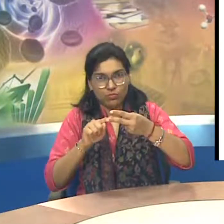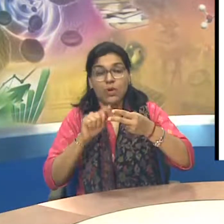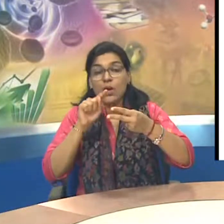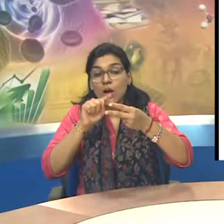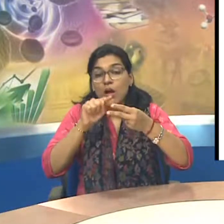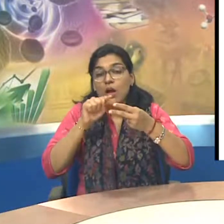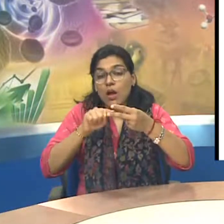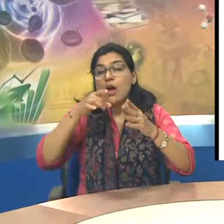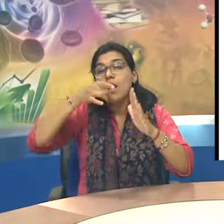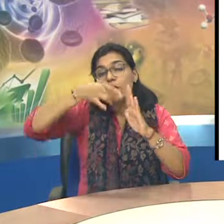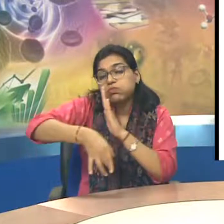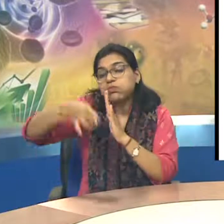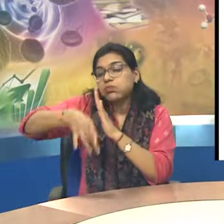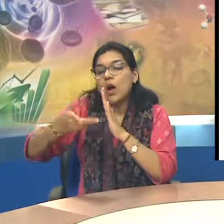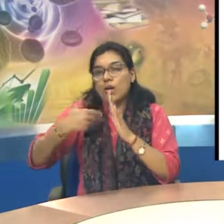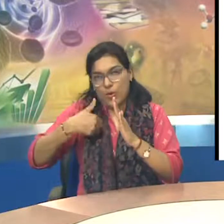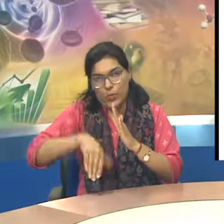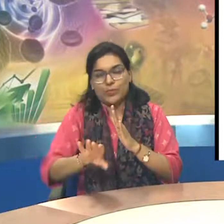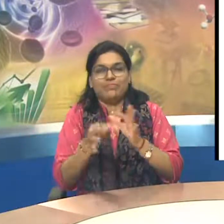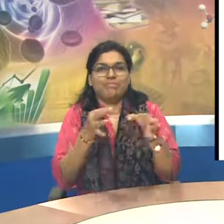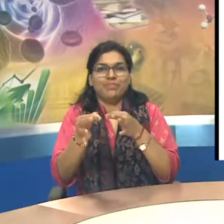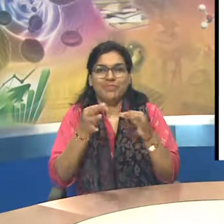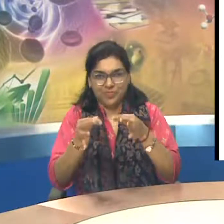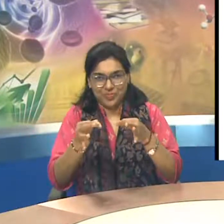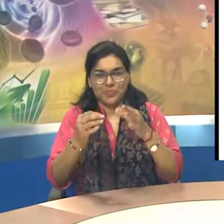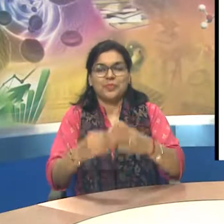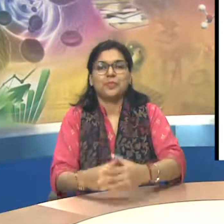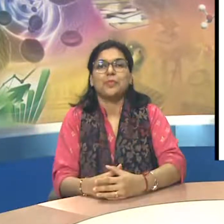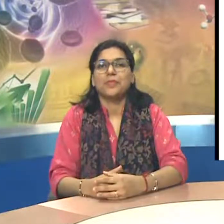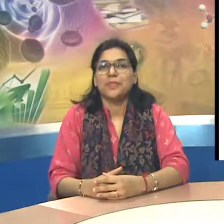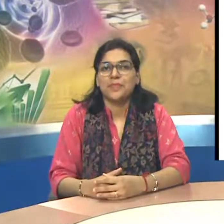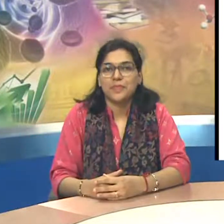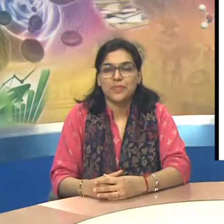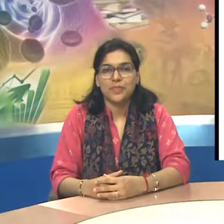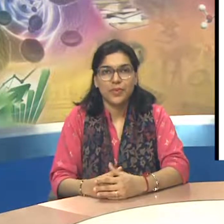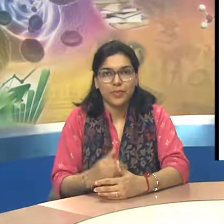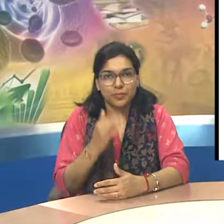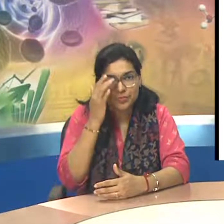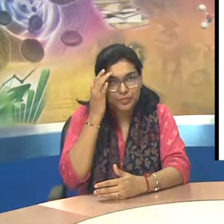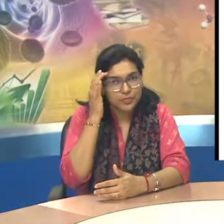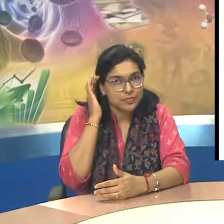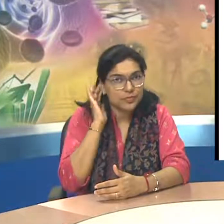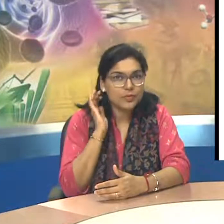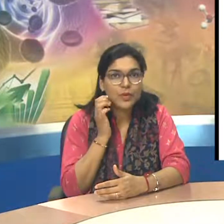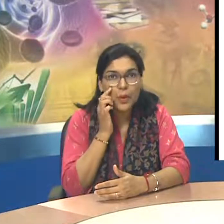communication and the second one is written communication.